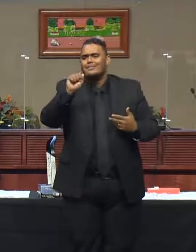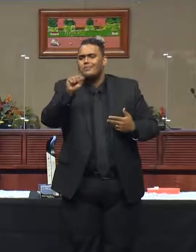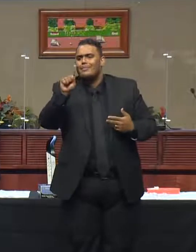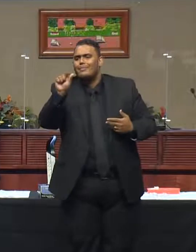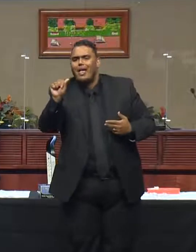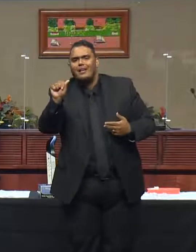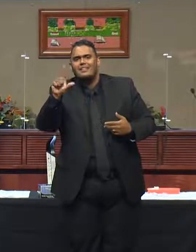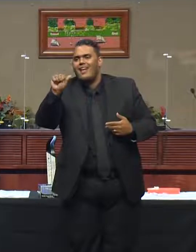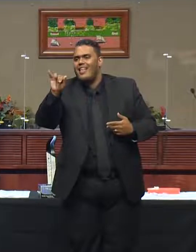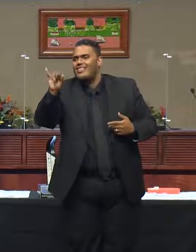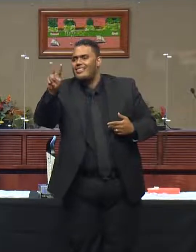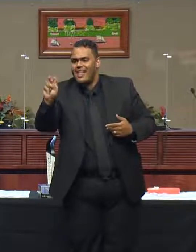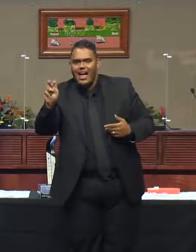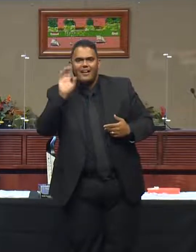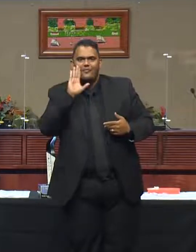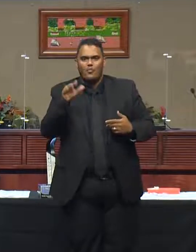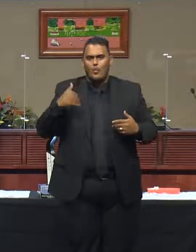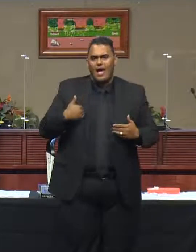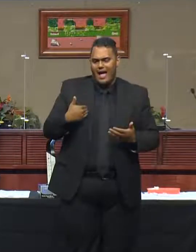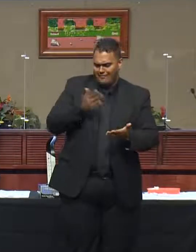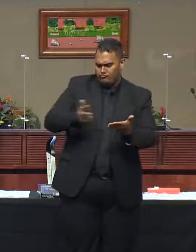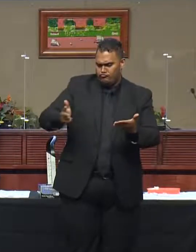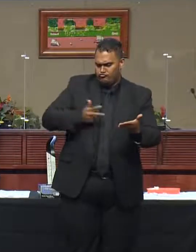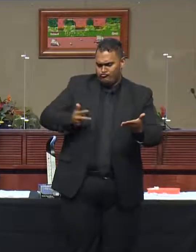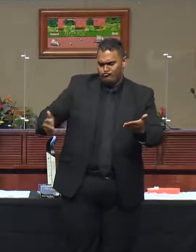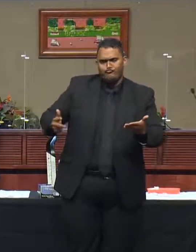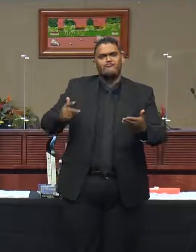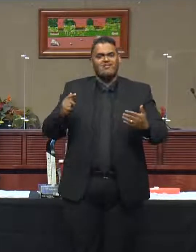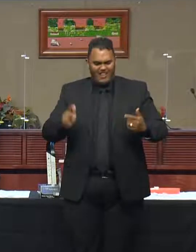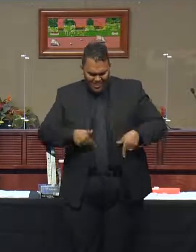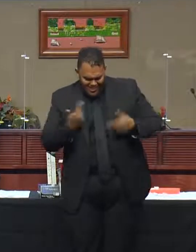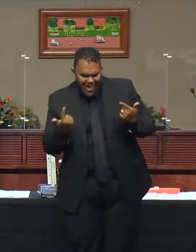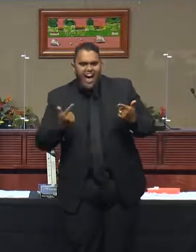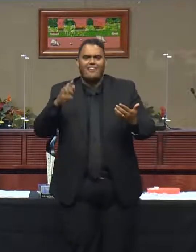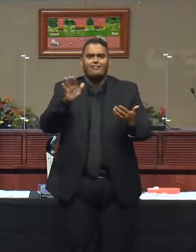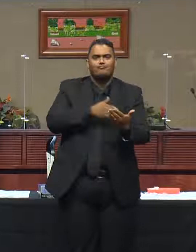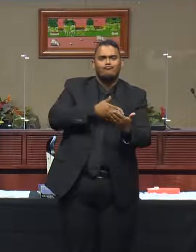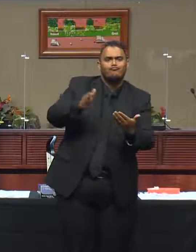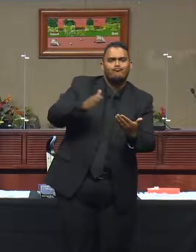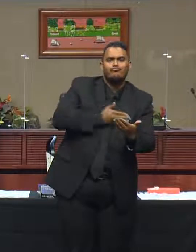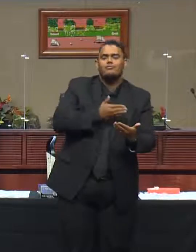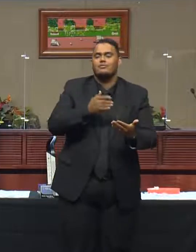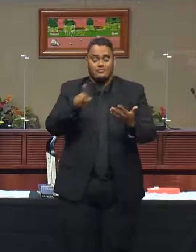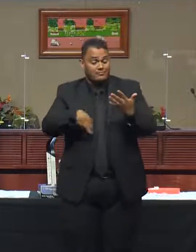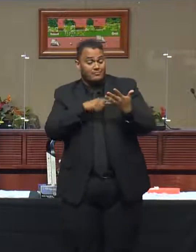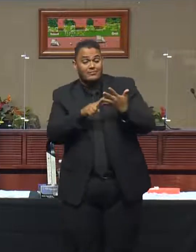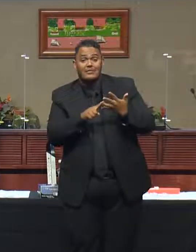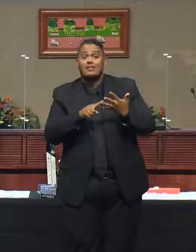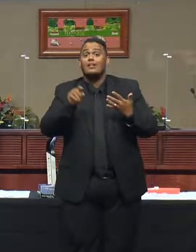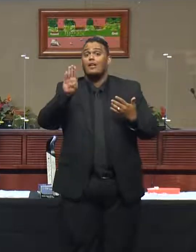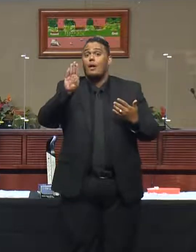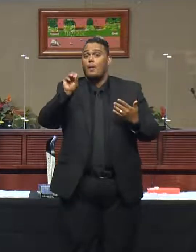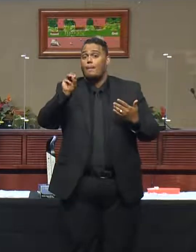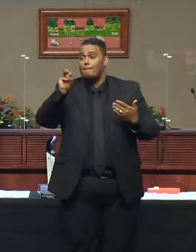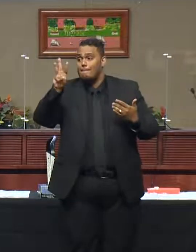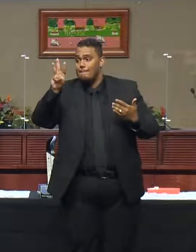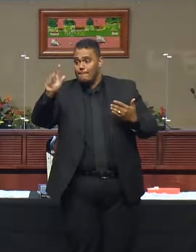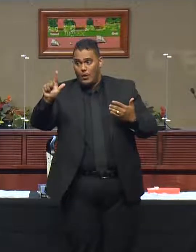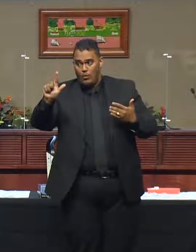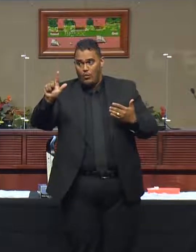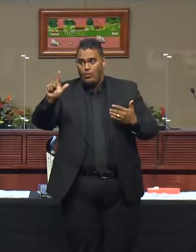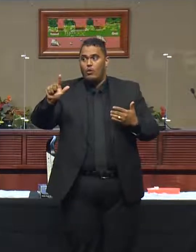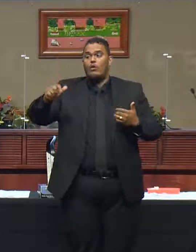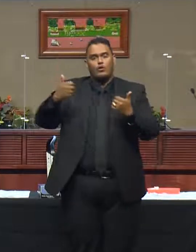a live concert there. We brought back our bowl games during the holiday season. We